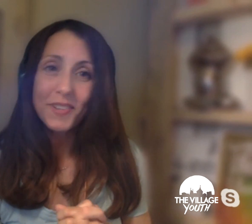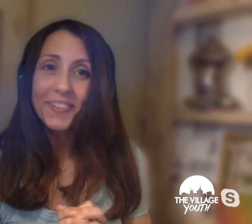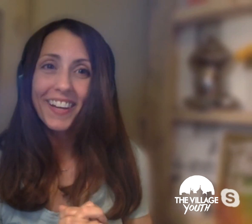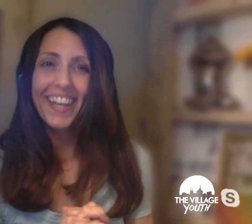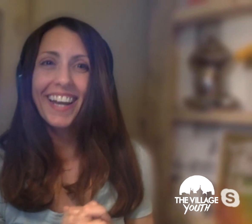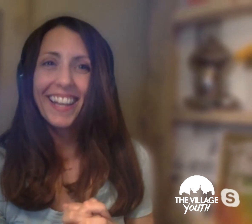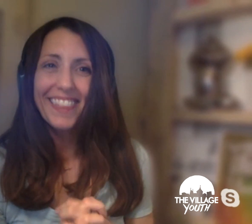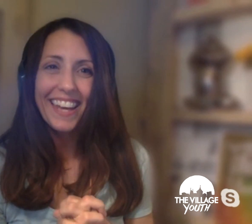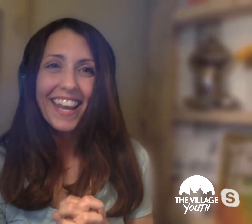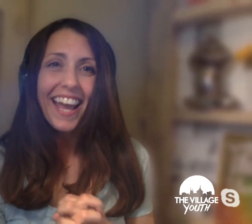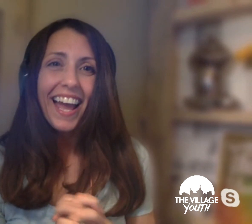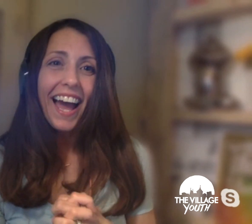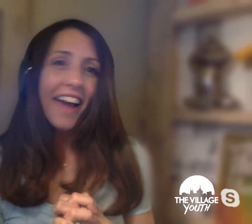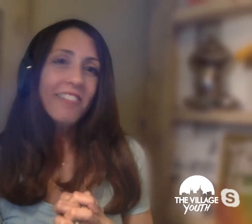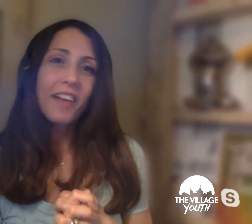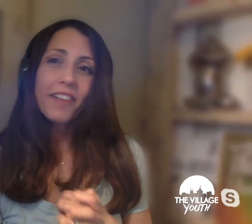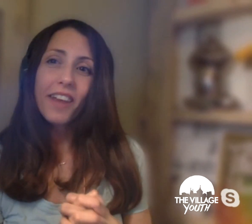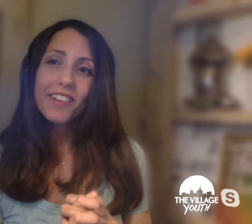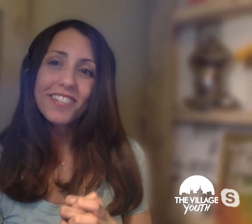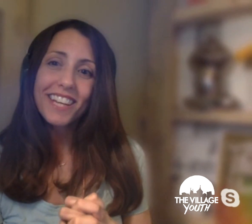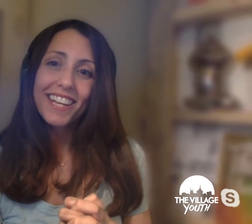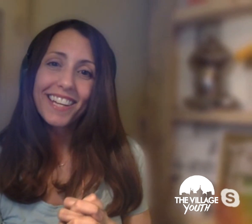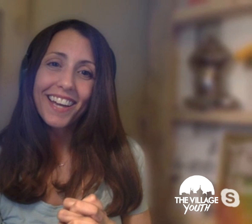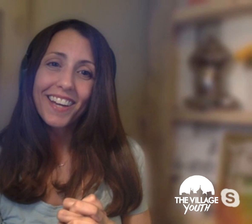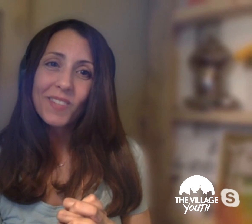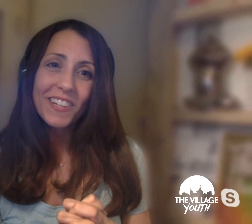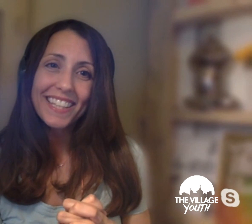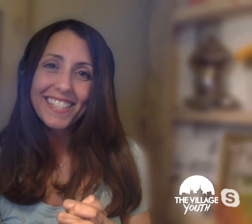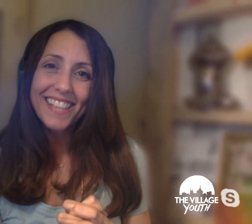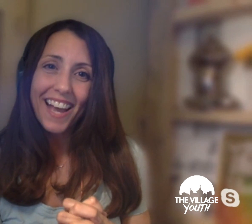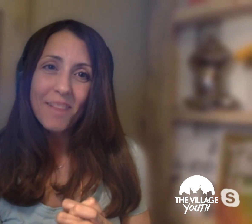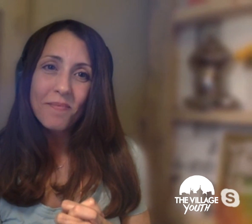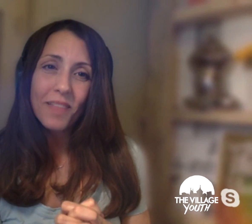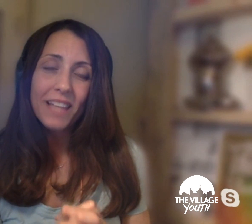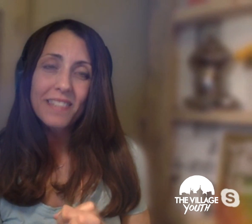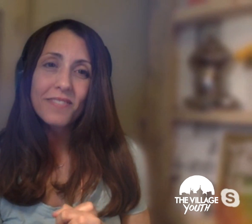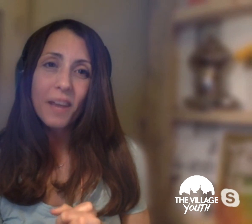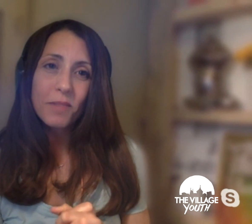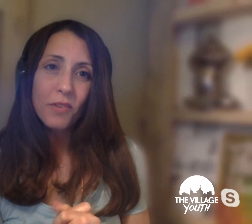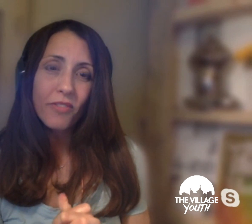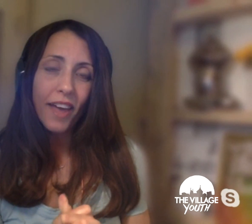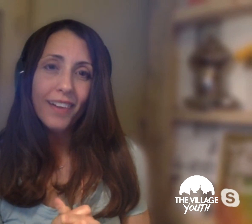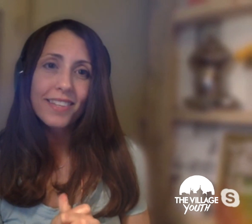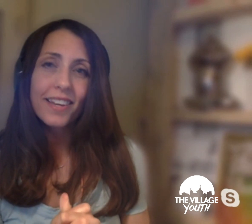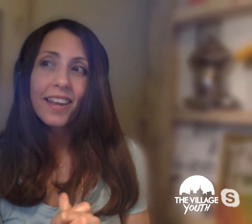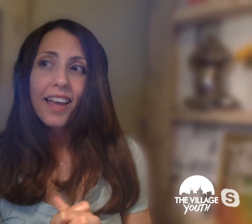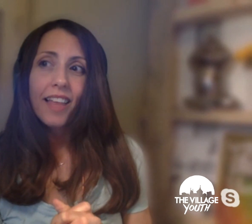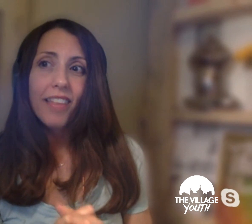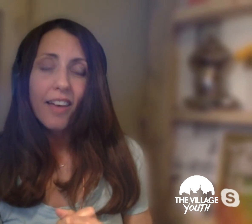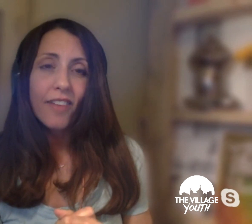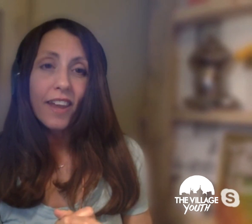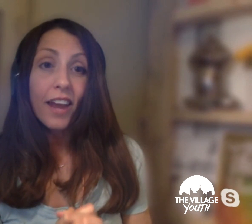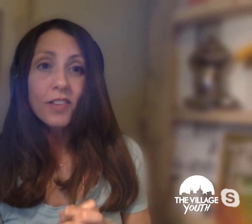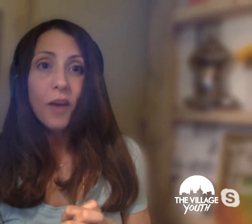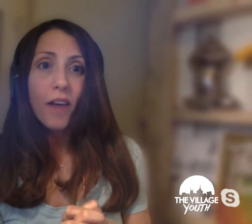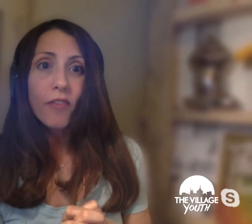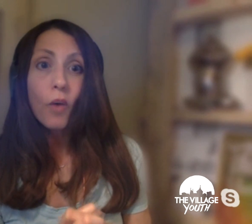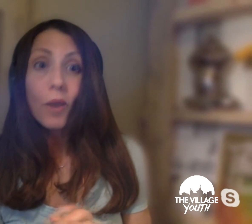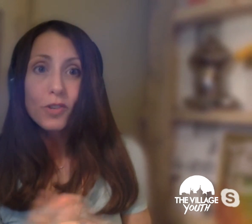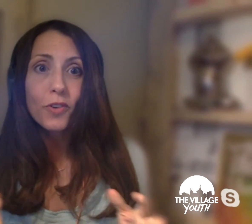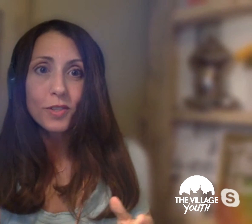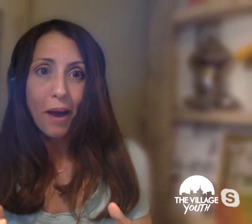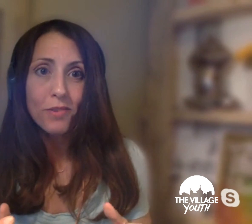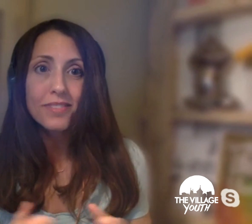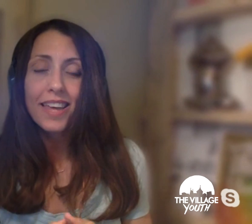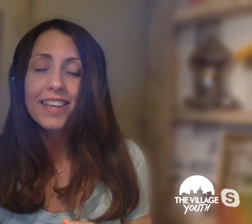that is true. That I have a lot of energy during this time, lots of time to reflect and love. And I also have